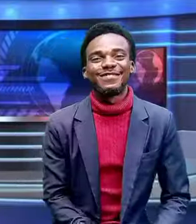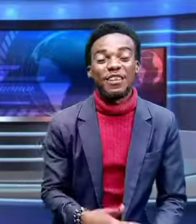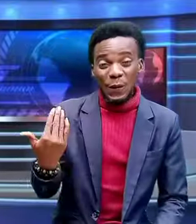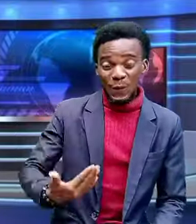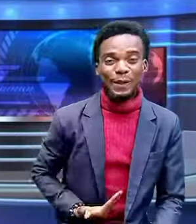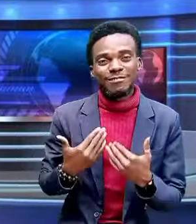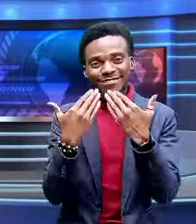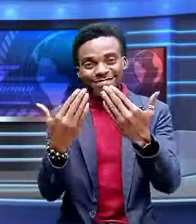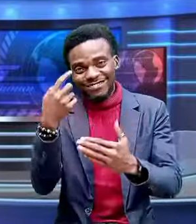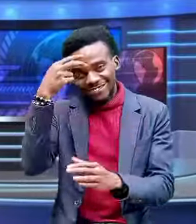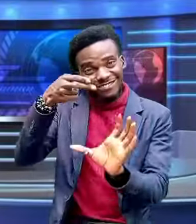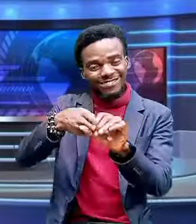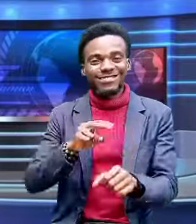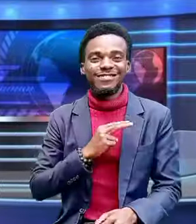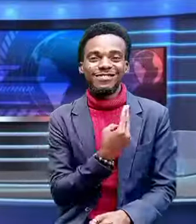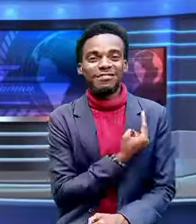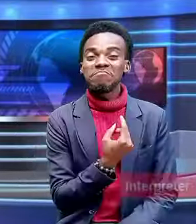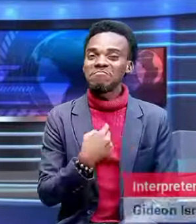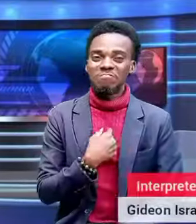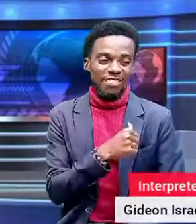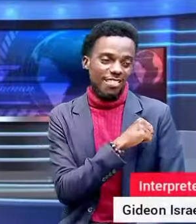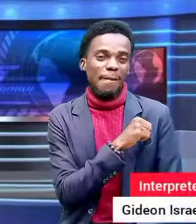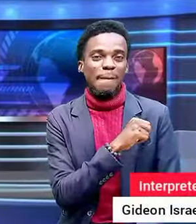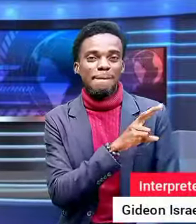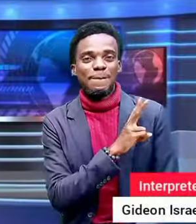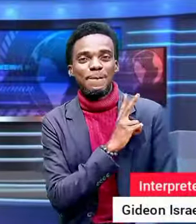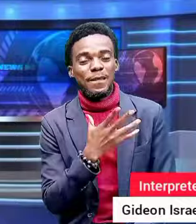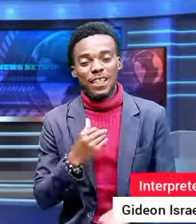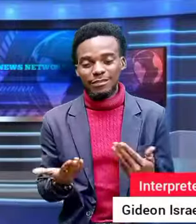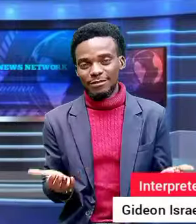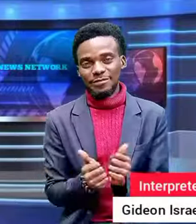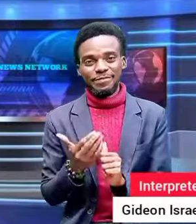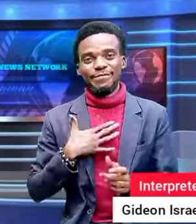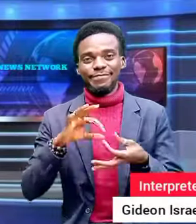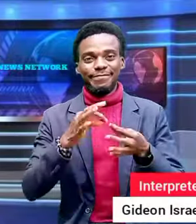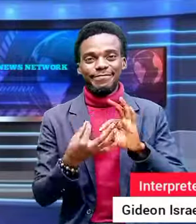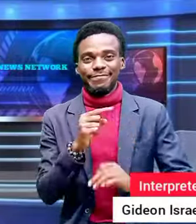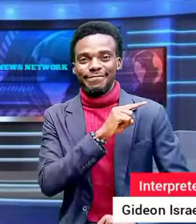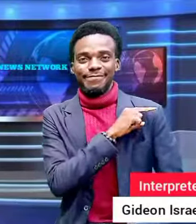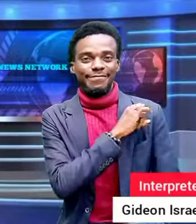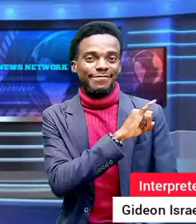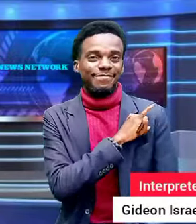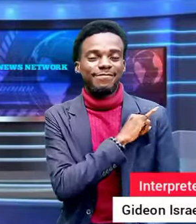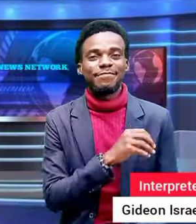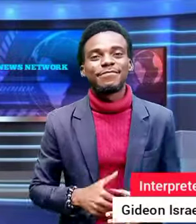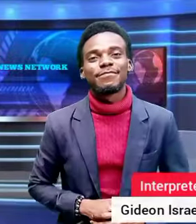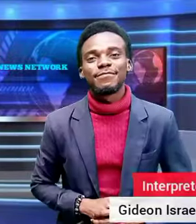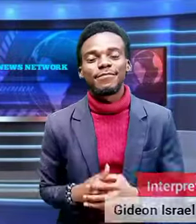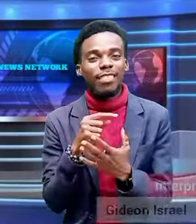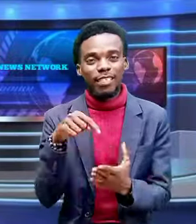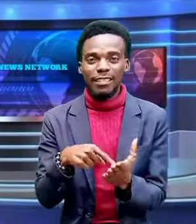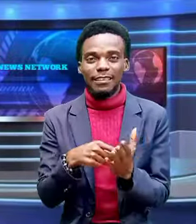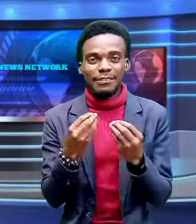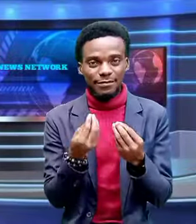welcome and thank you for joining us. Hi, I'm Alatiche Victoria, and here with me is my interpreter, Gideon Israel. This